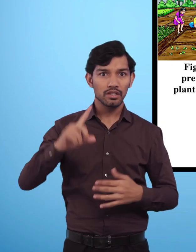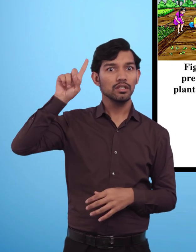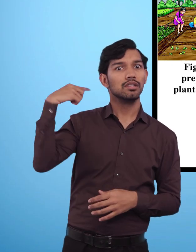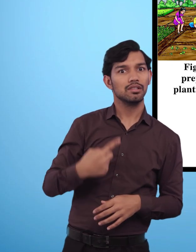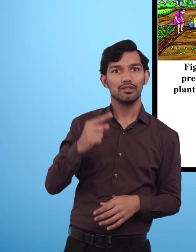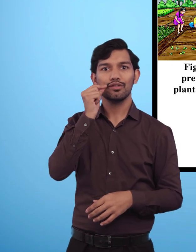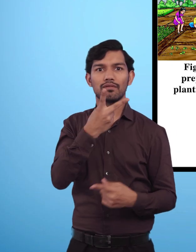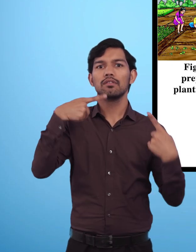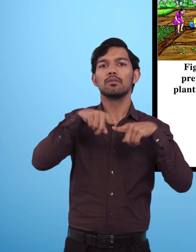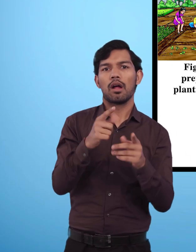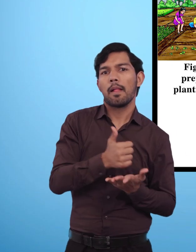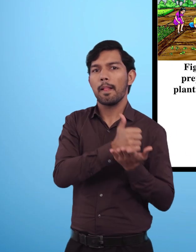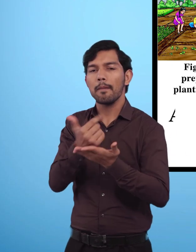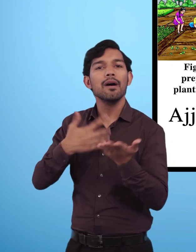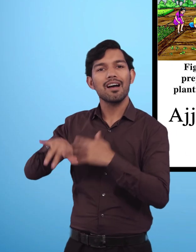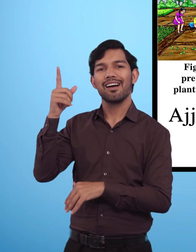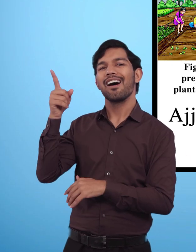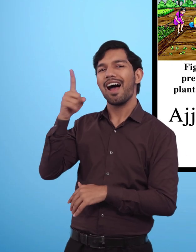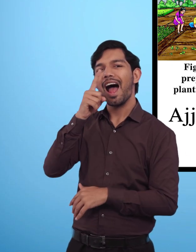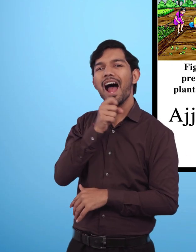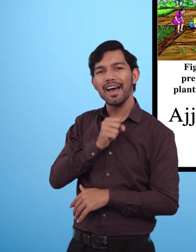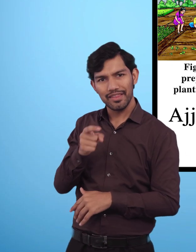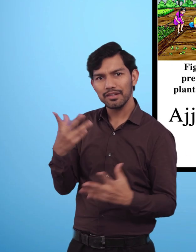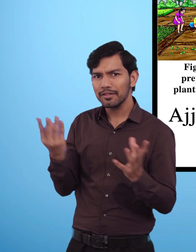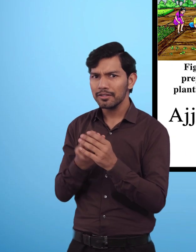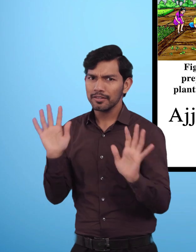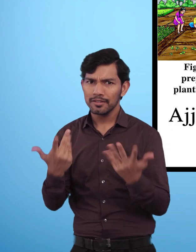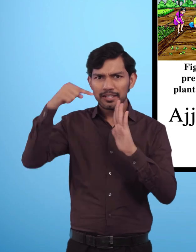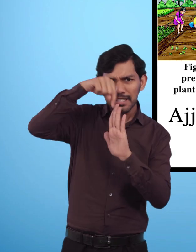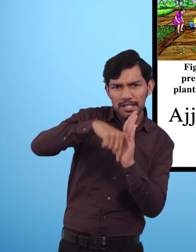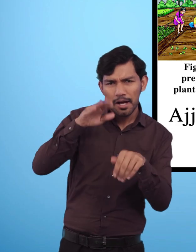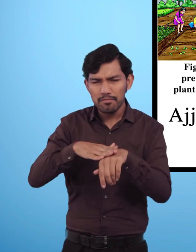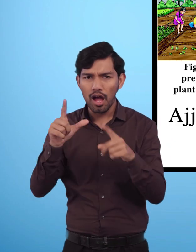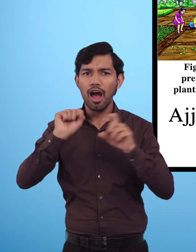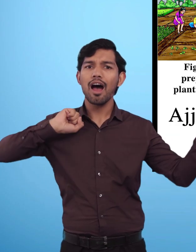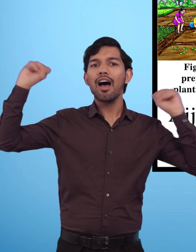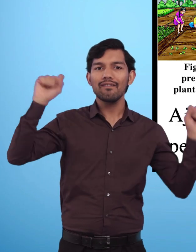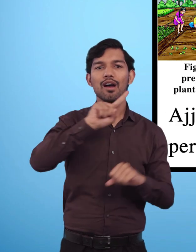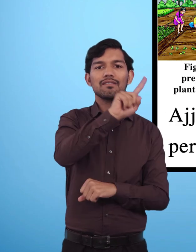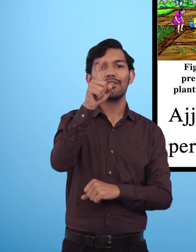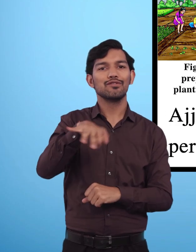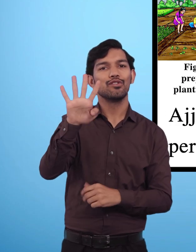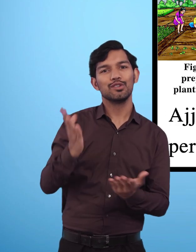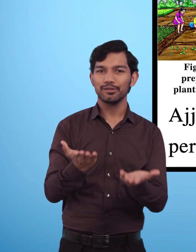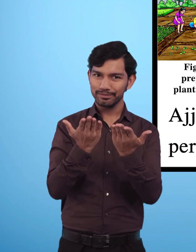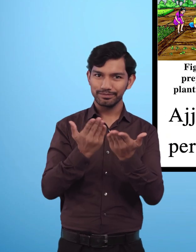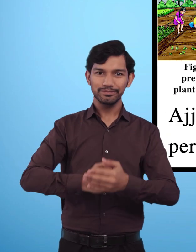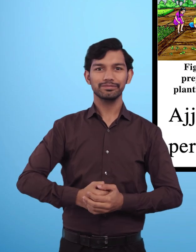While Bhumi, Surya help Aji, let us do our own experiment by performing activity